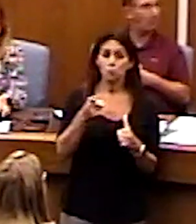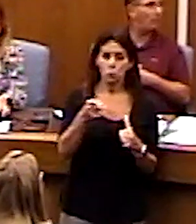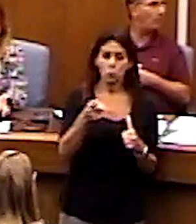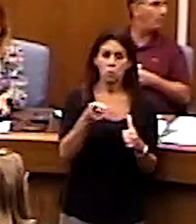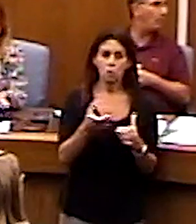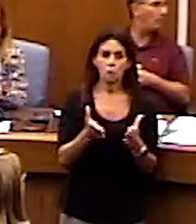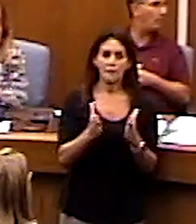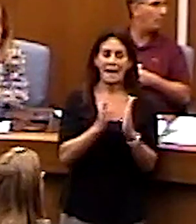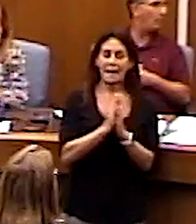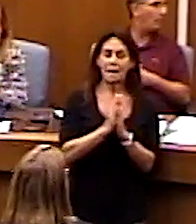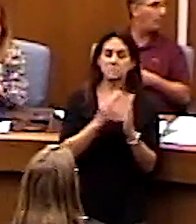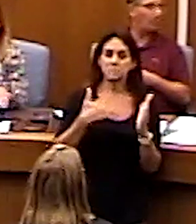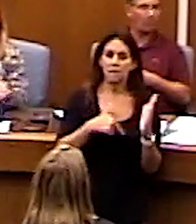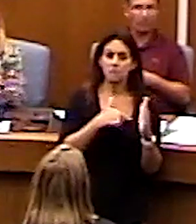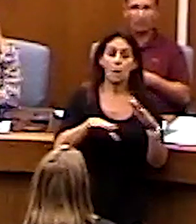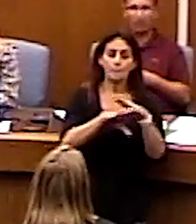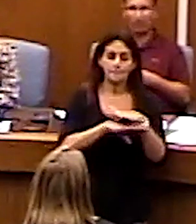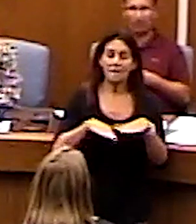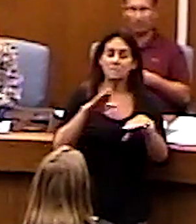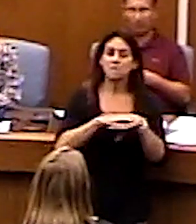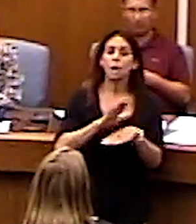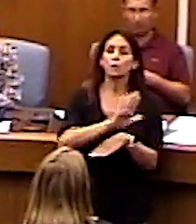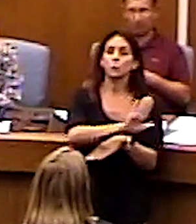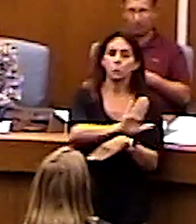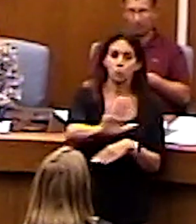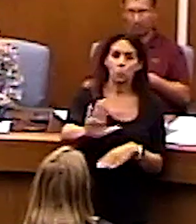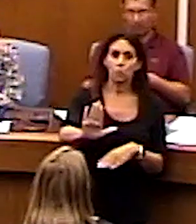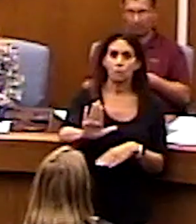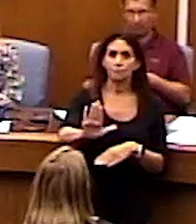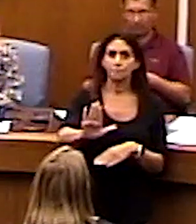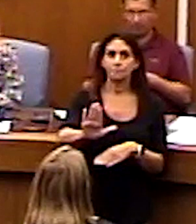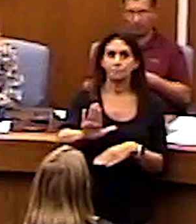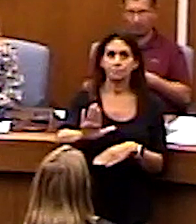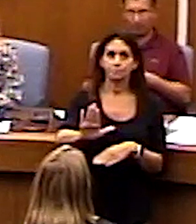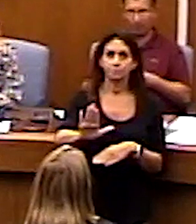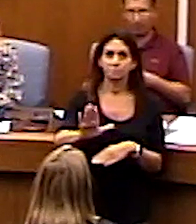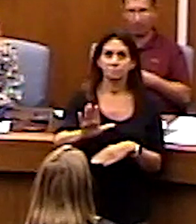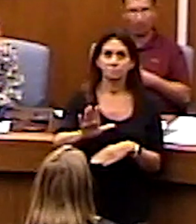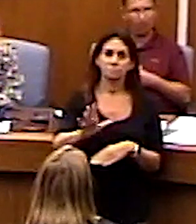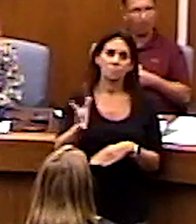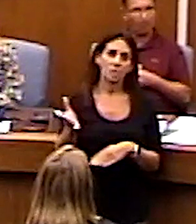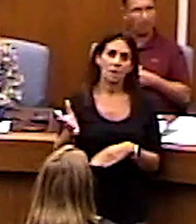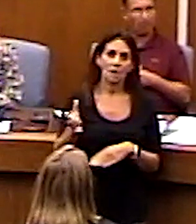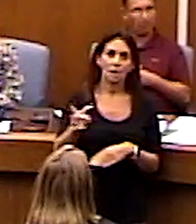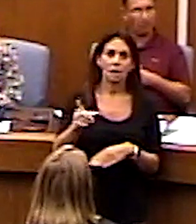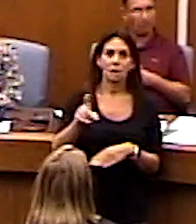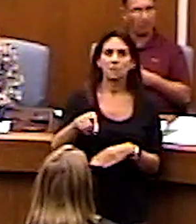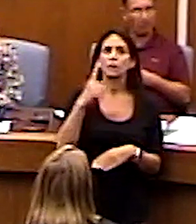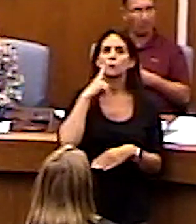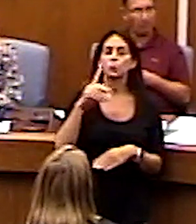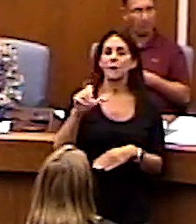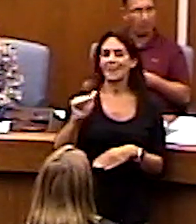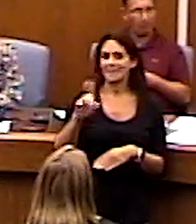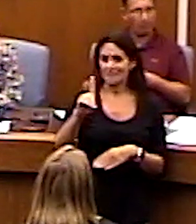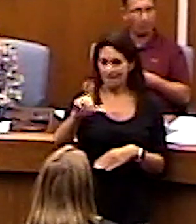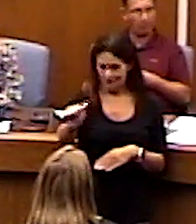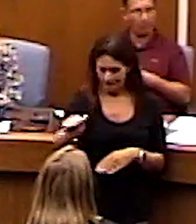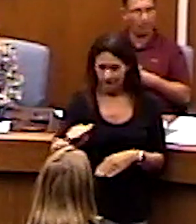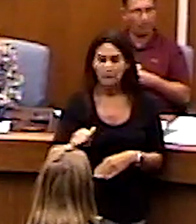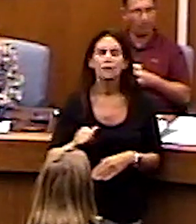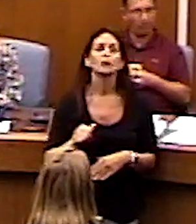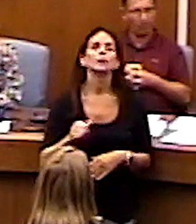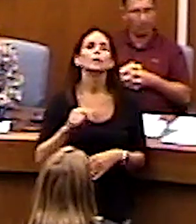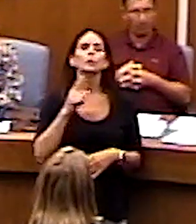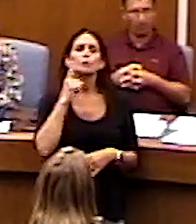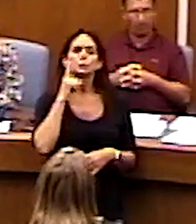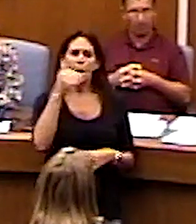us, based upon your disability, if you want to call it that, to have